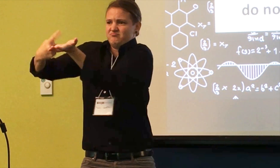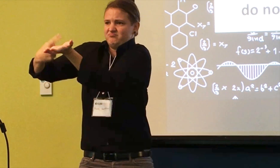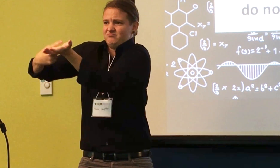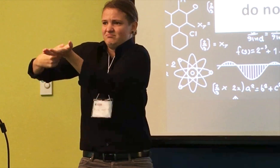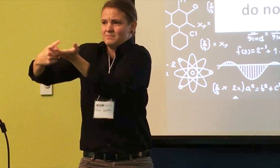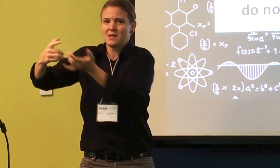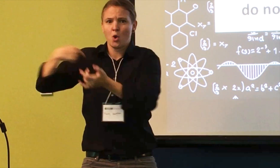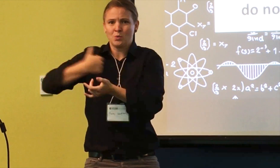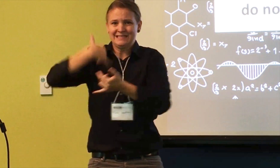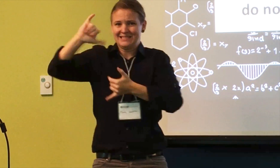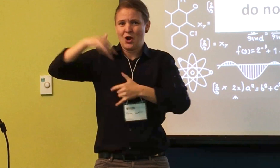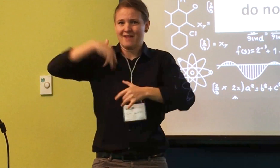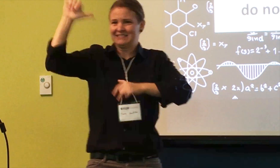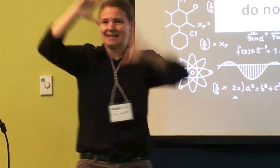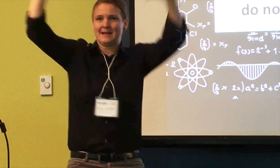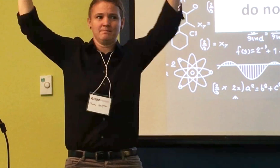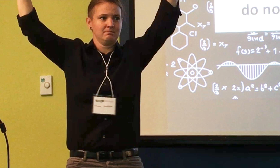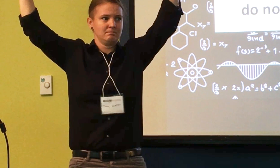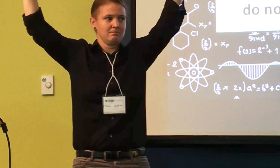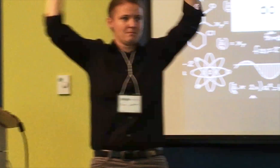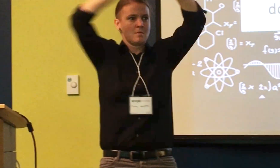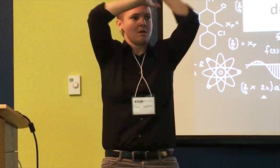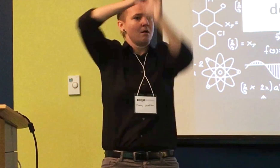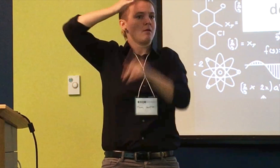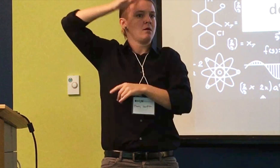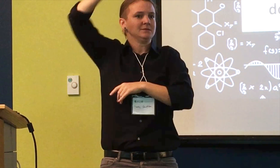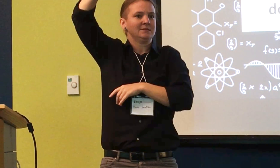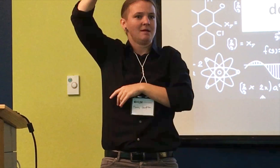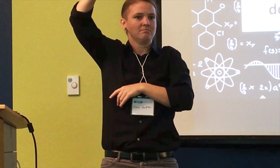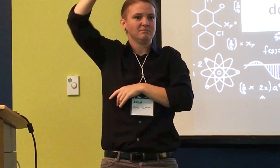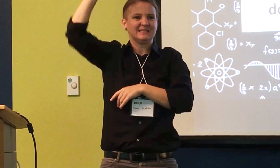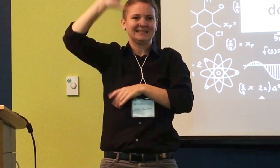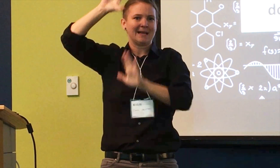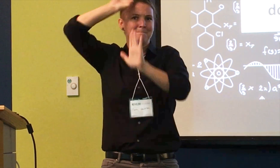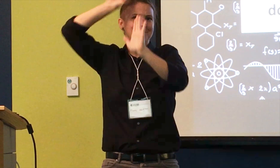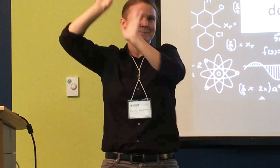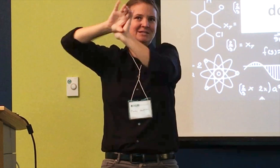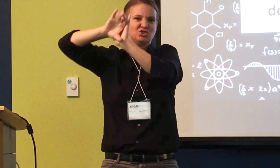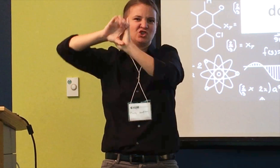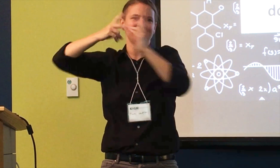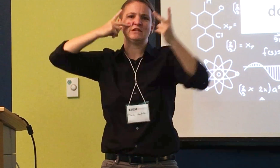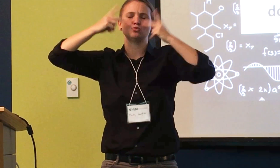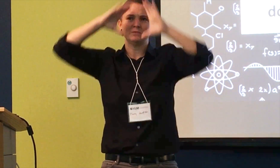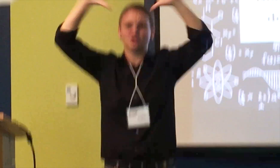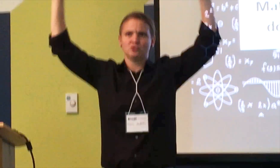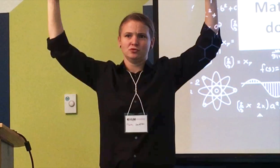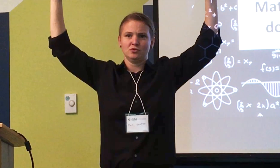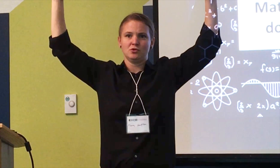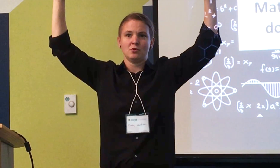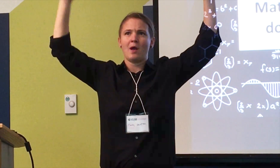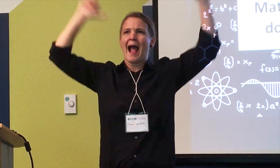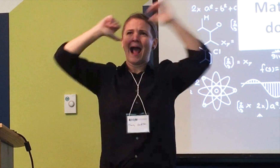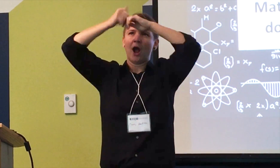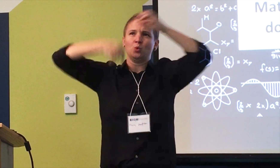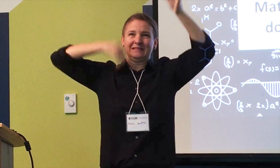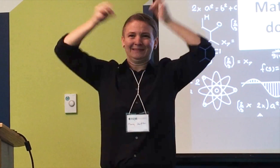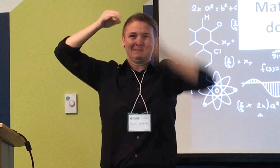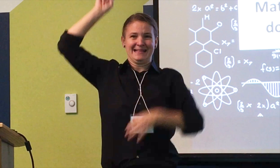about STEM in Japanese, and English doesn't have any bearing there, right? And we want the same to be true for the deaf community. We